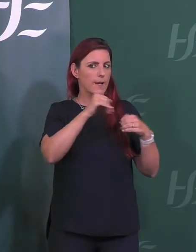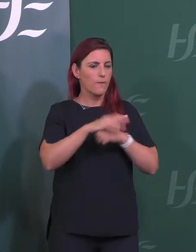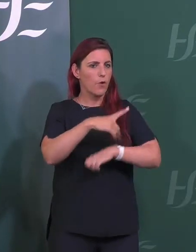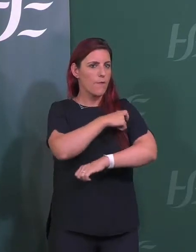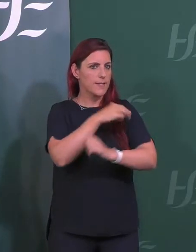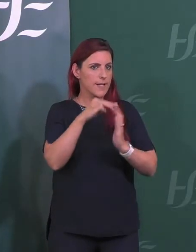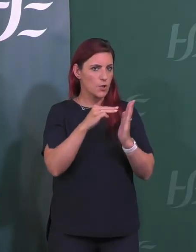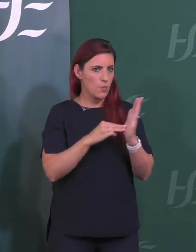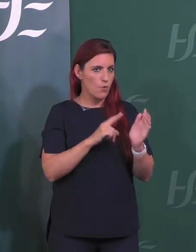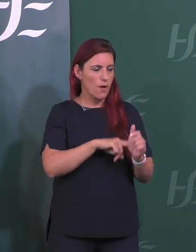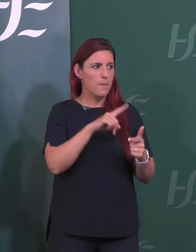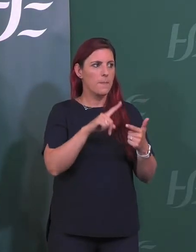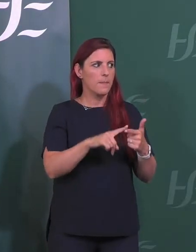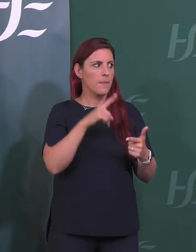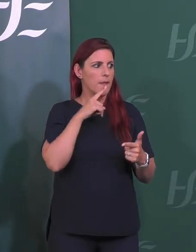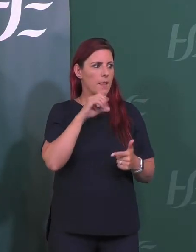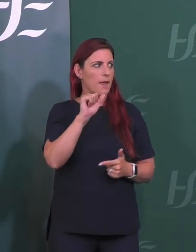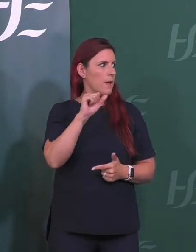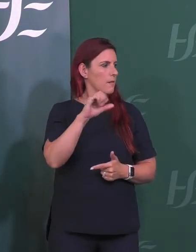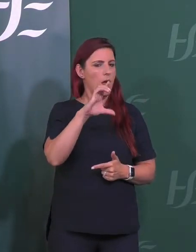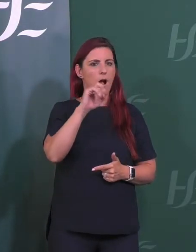Vaccination Programme.